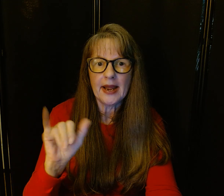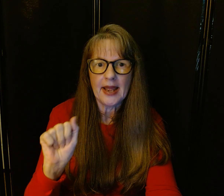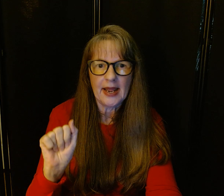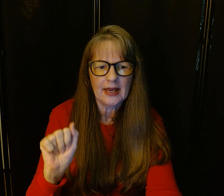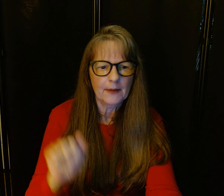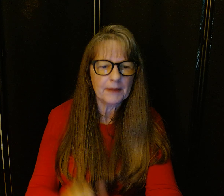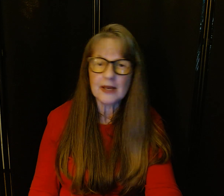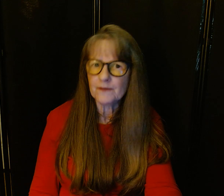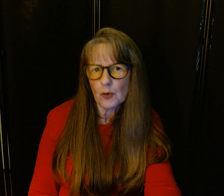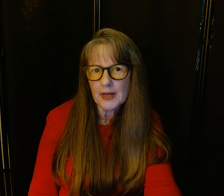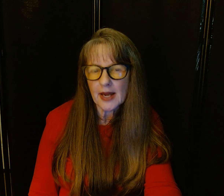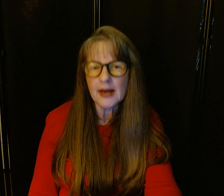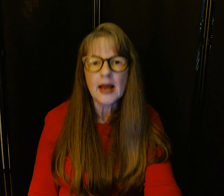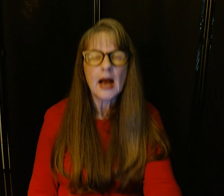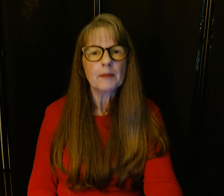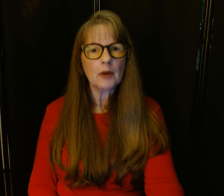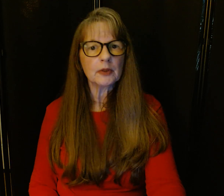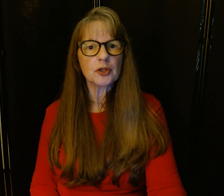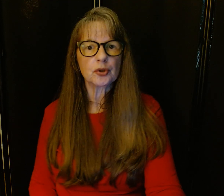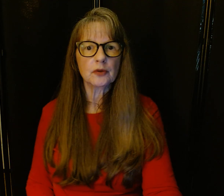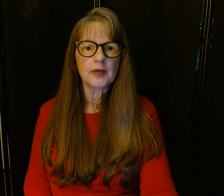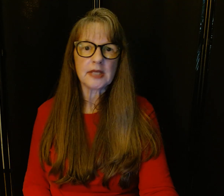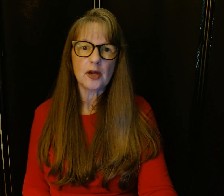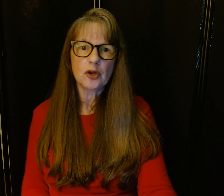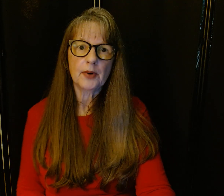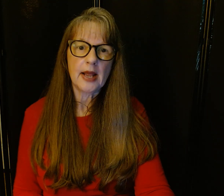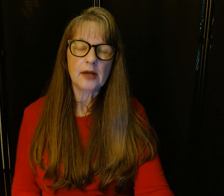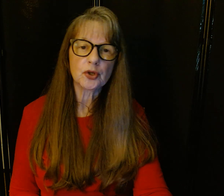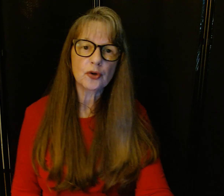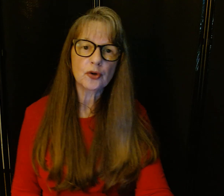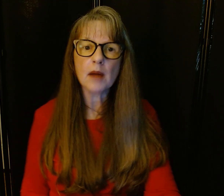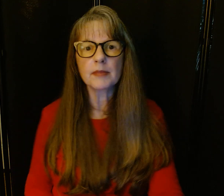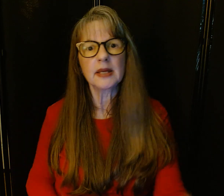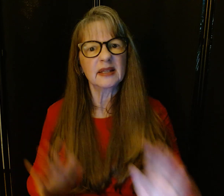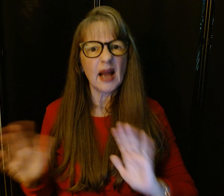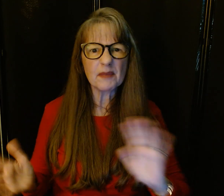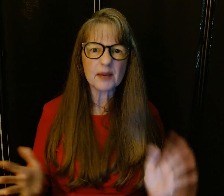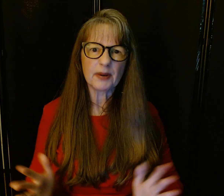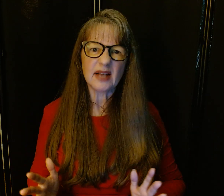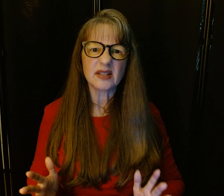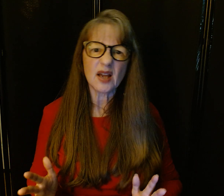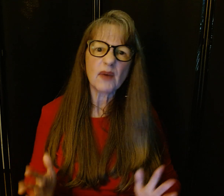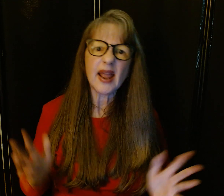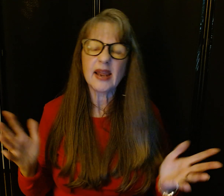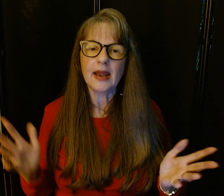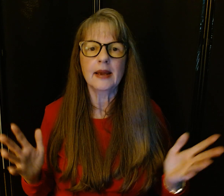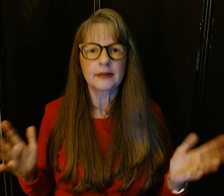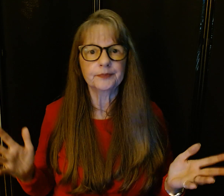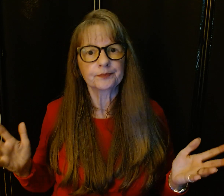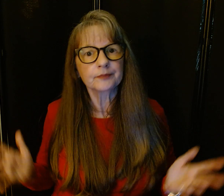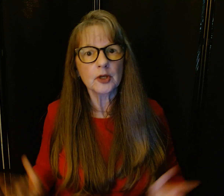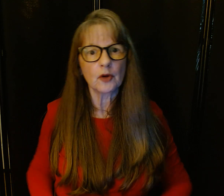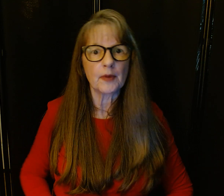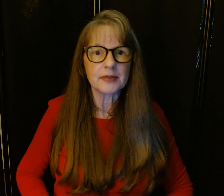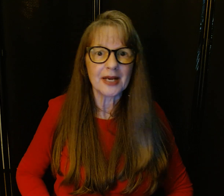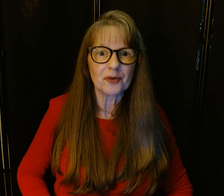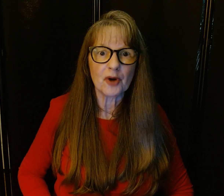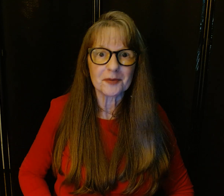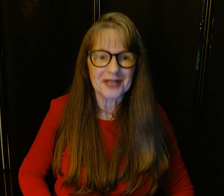Peniaphobia. Peniphobia? I'm not really sure if that's how you pronounce it or not, but I'm going to pronounce it that way. And if I'm saying it wrong, I'm saying it